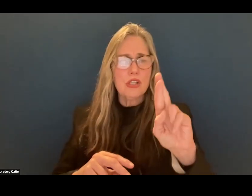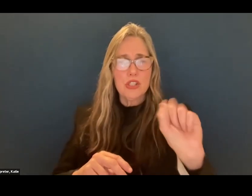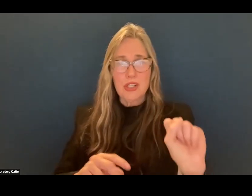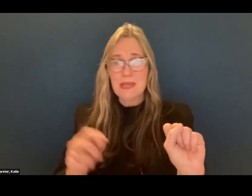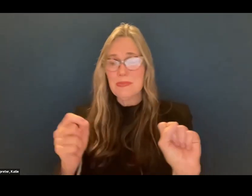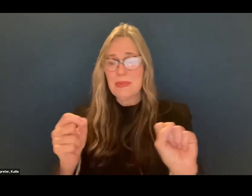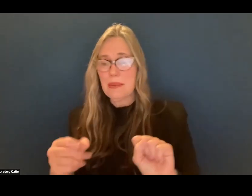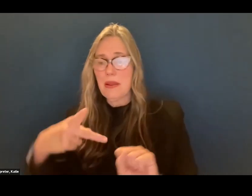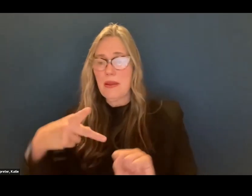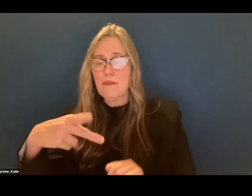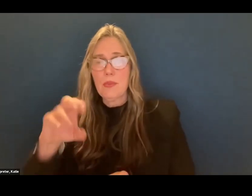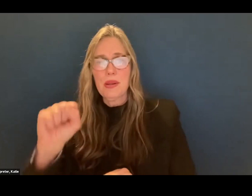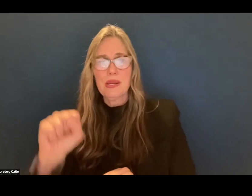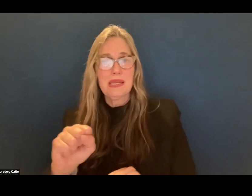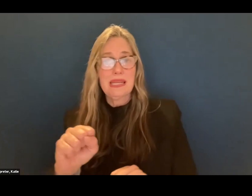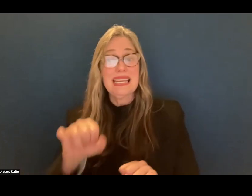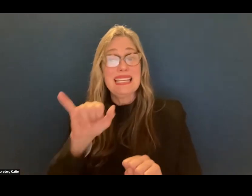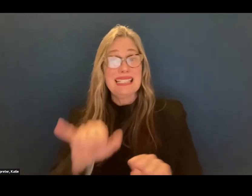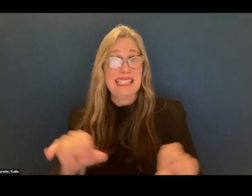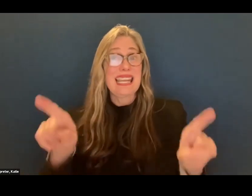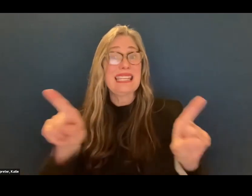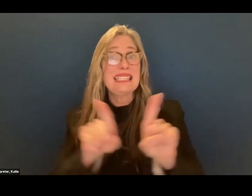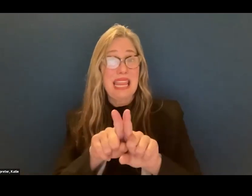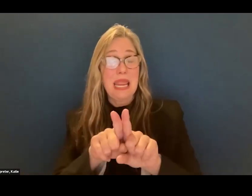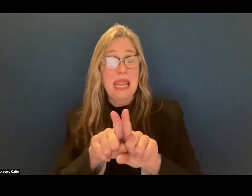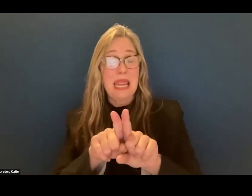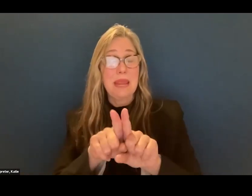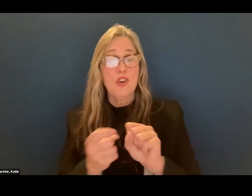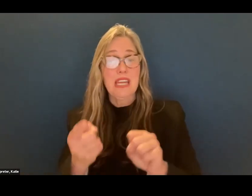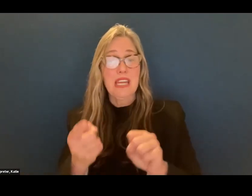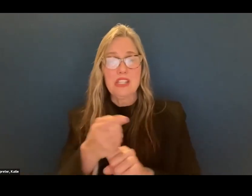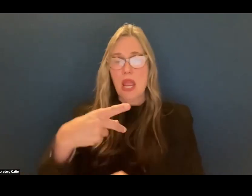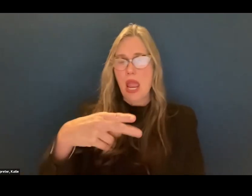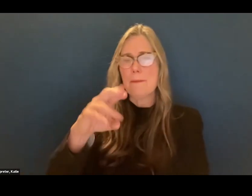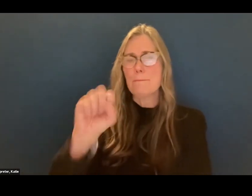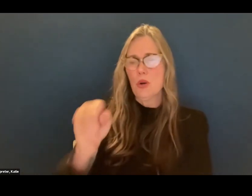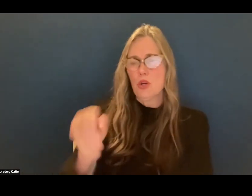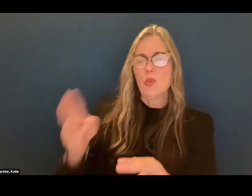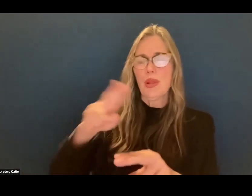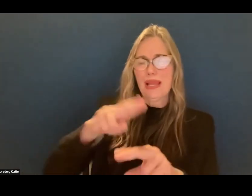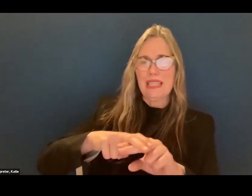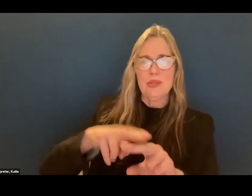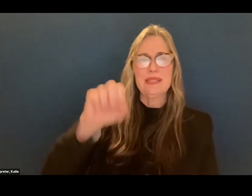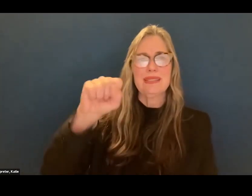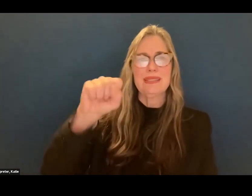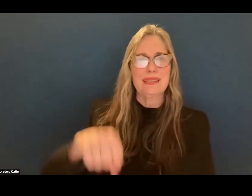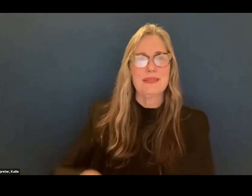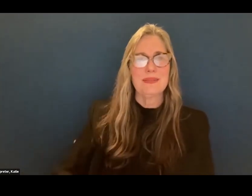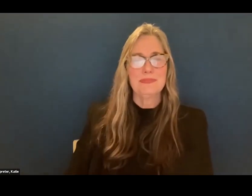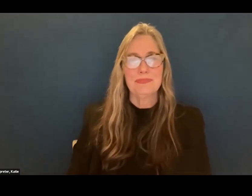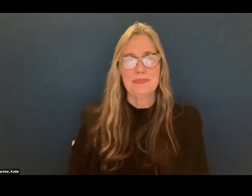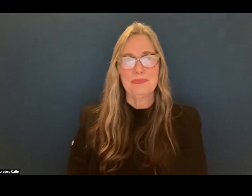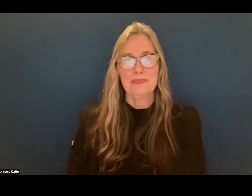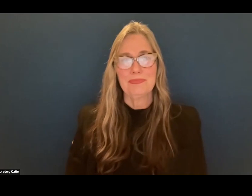STRS stays the same for next year, you are correct, and PERS has an increase. Okay. Yes. Yeah, all right.